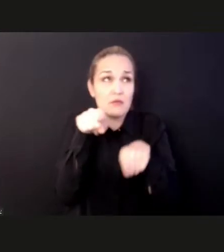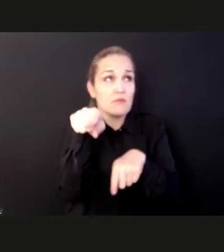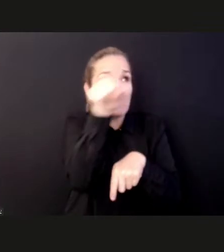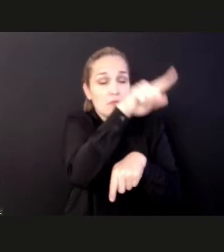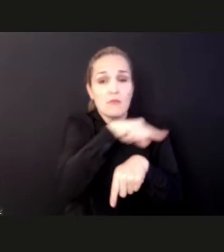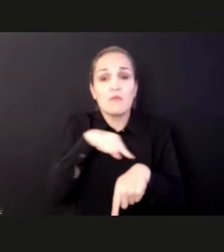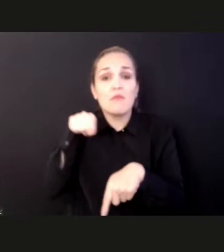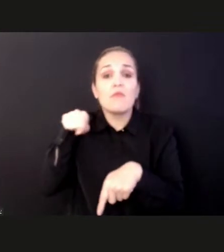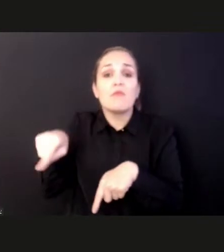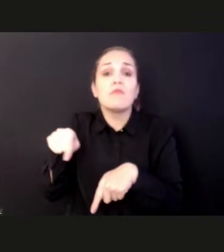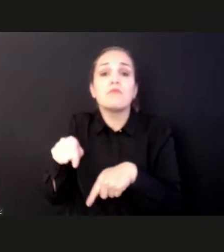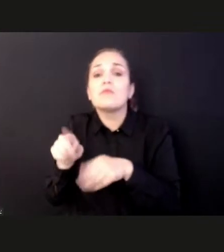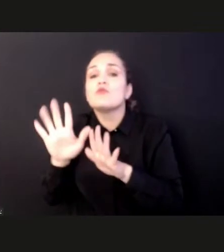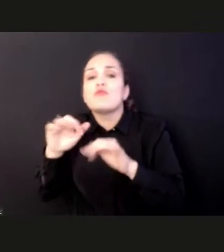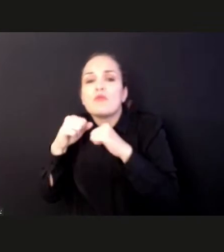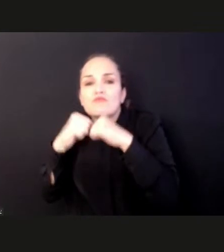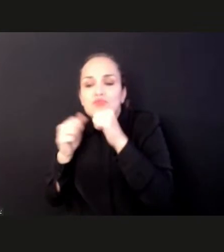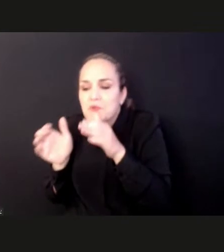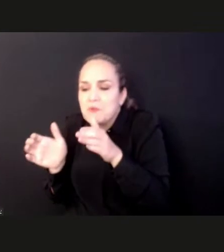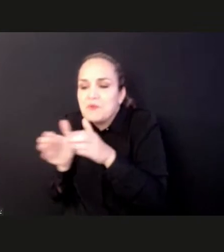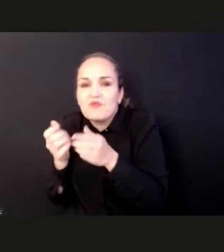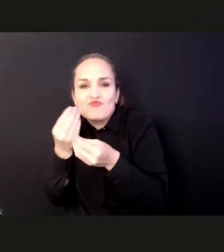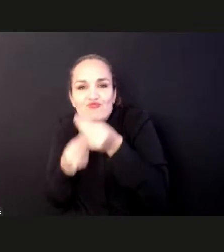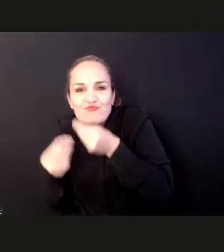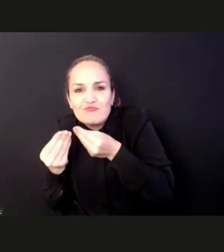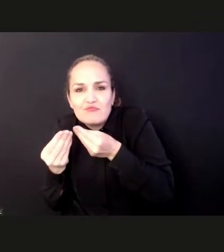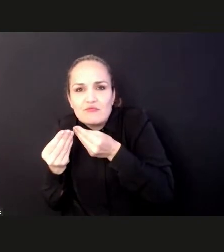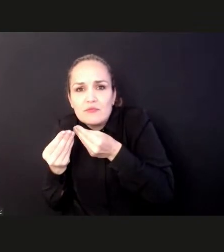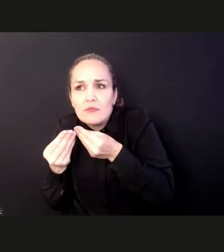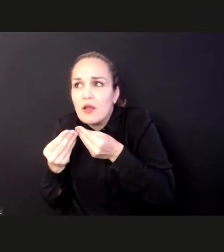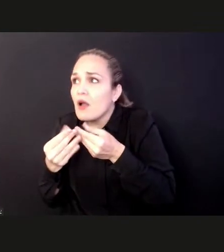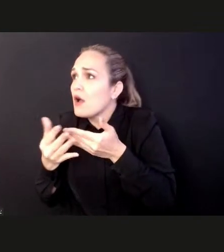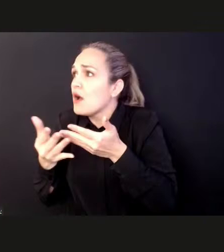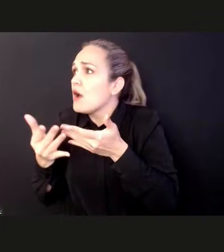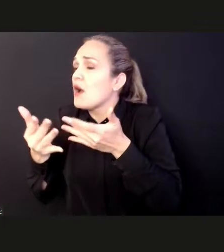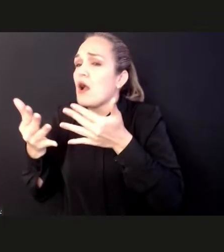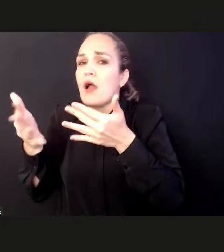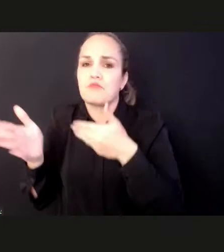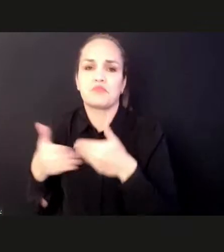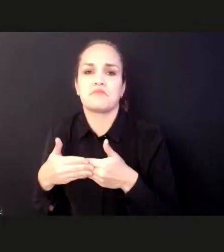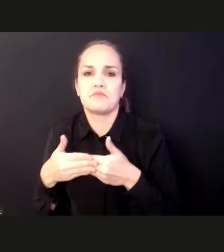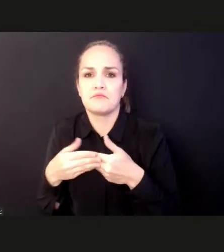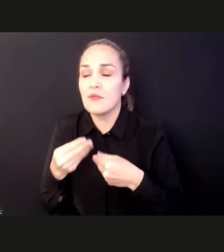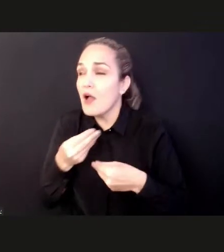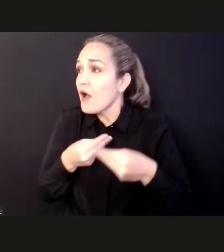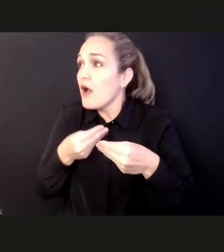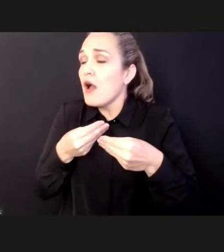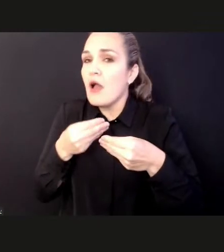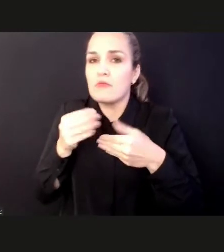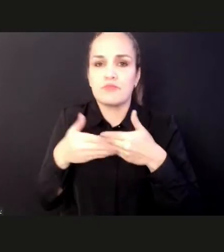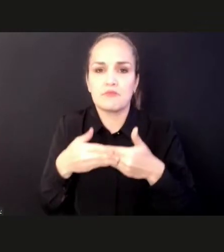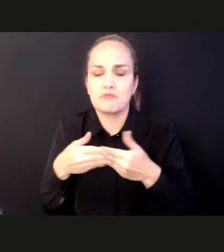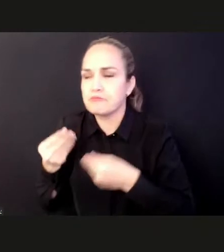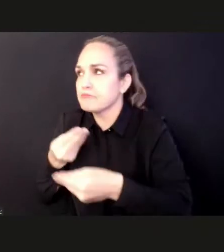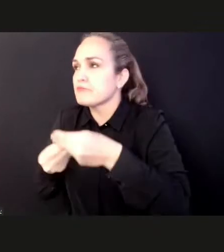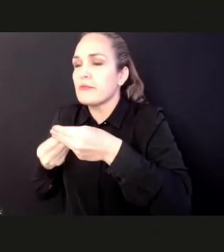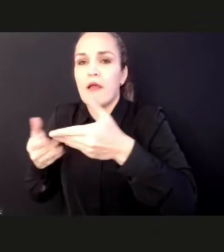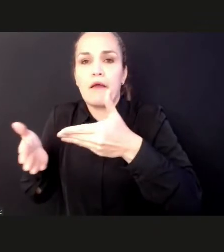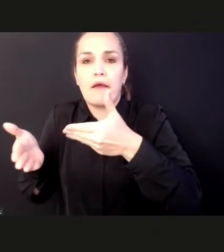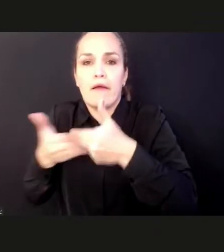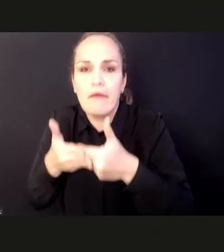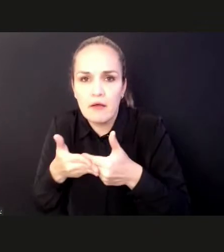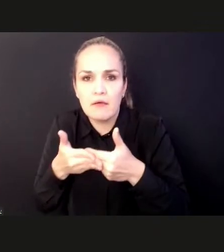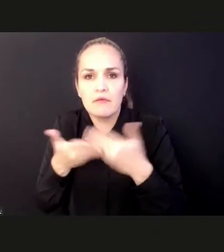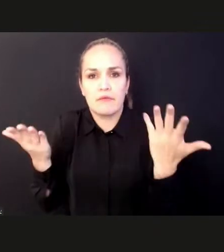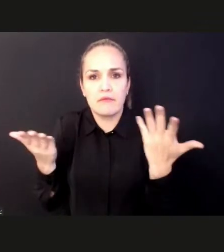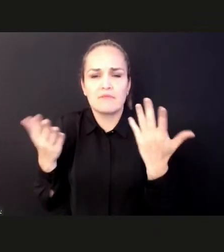motivating factor for the development of those enterprises. Unfortunately, as I mentioned, this has been one of the reasons why it has some